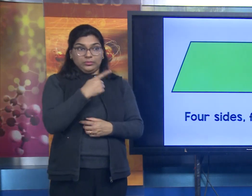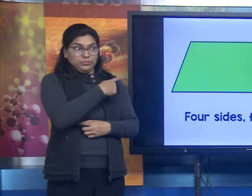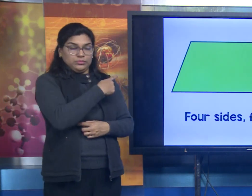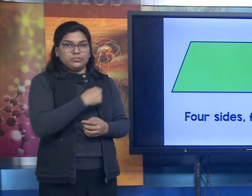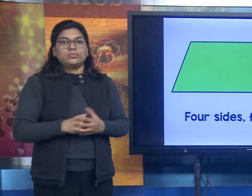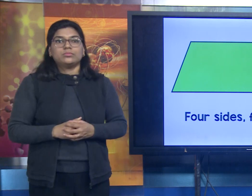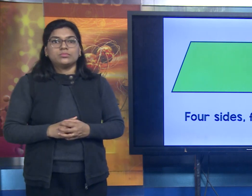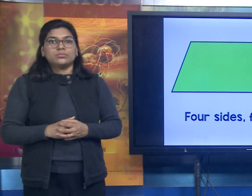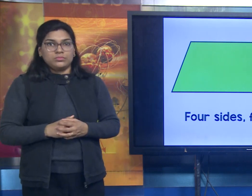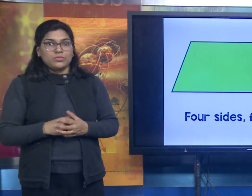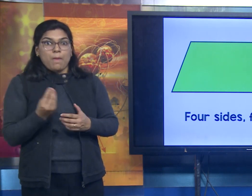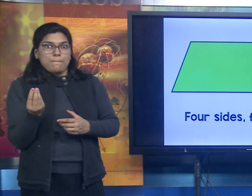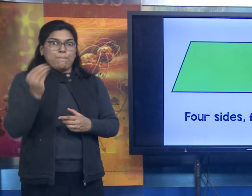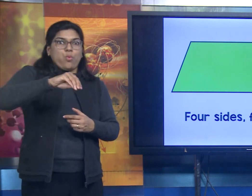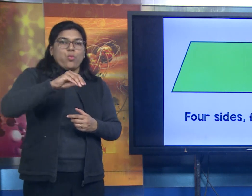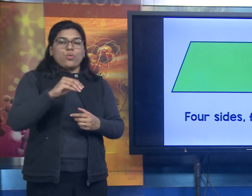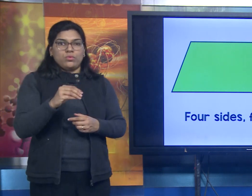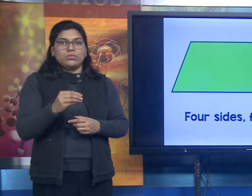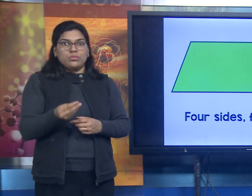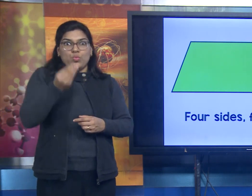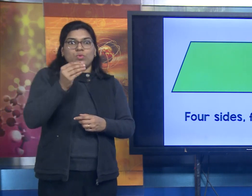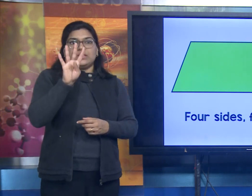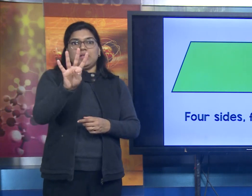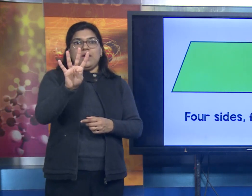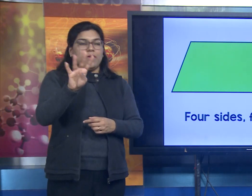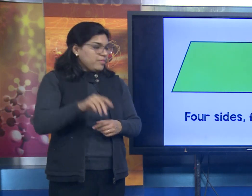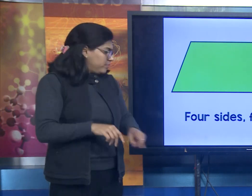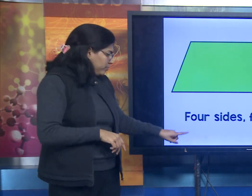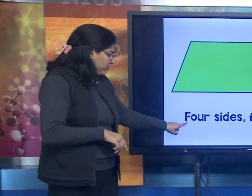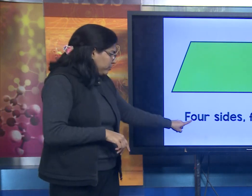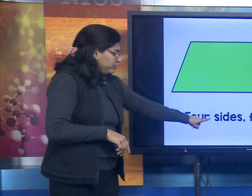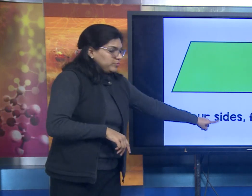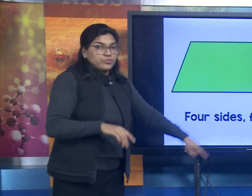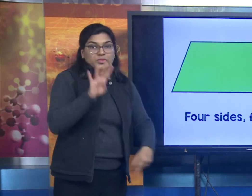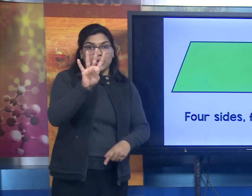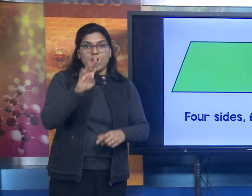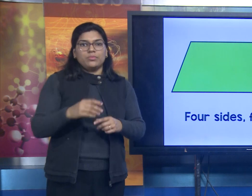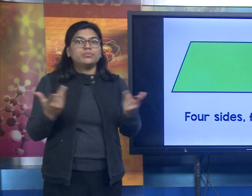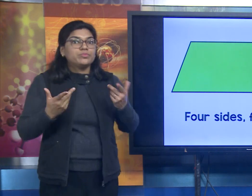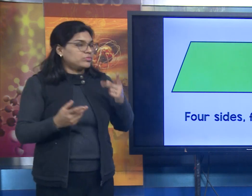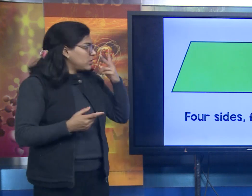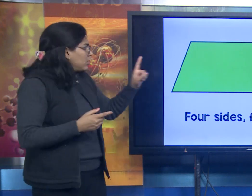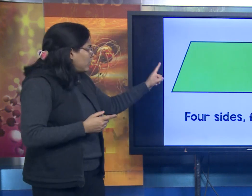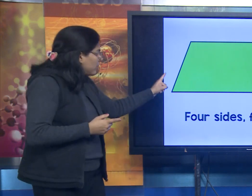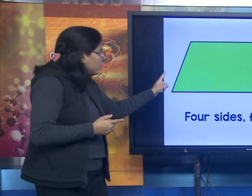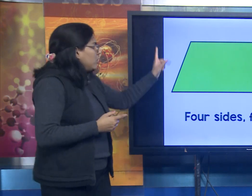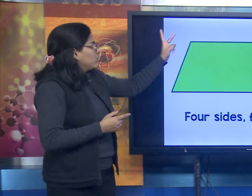Now you can easily see it has one more line. We can easily see